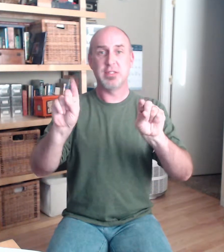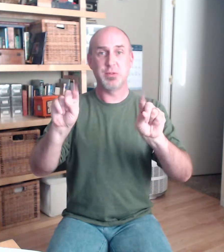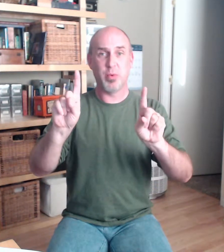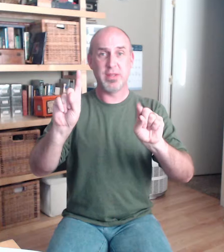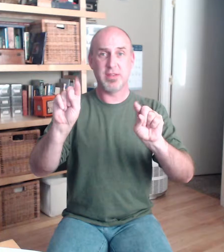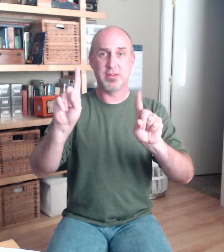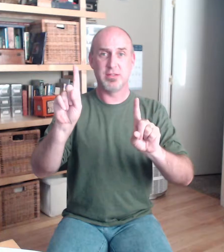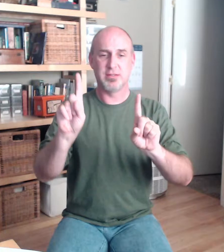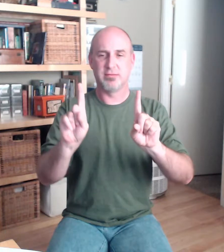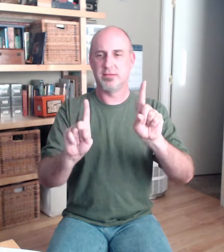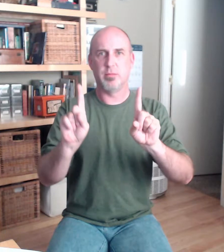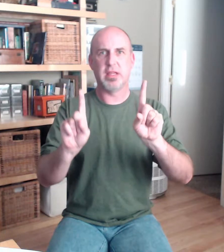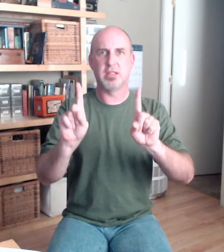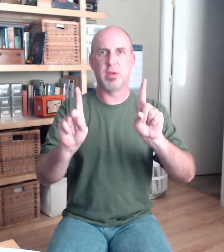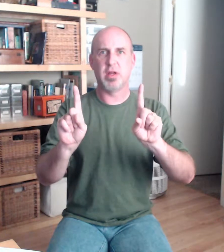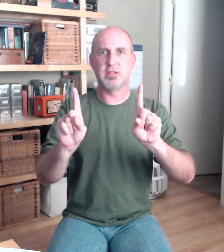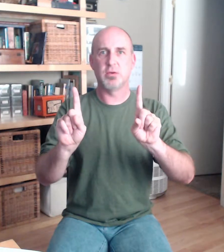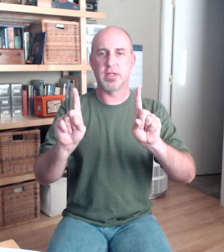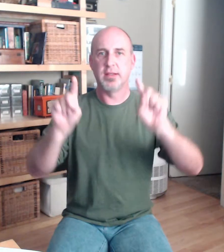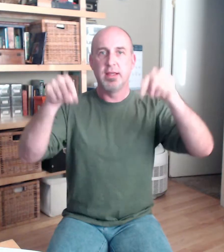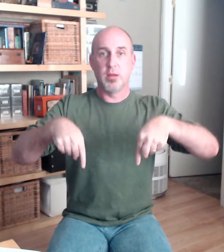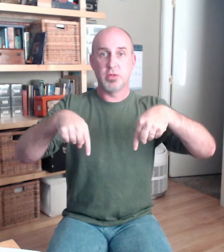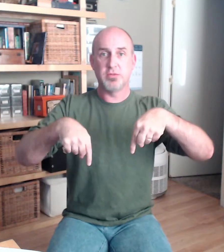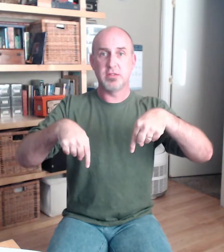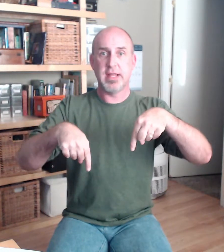use your pointy fingers. Oh my gosh, my body's so crooked. Point your fingers down.